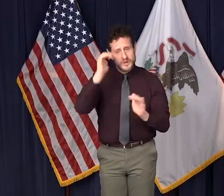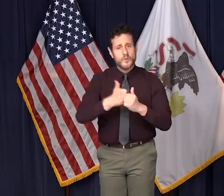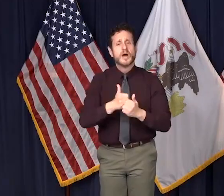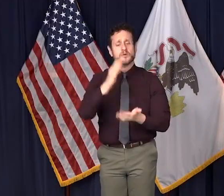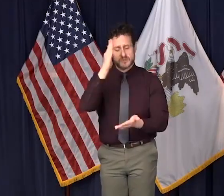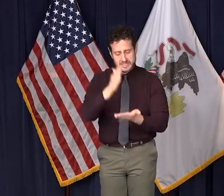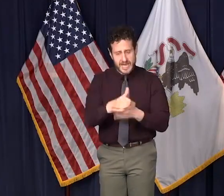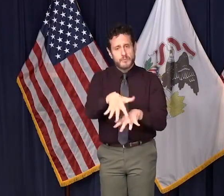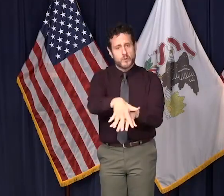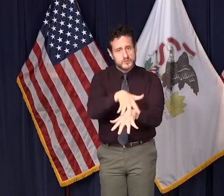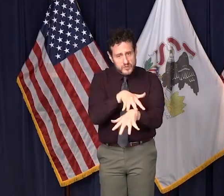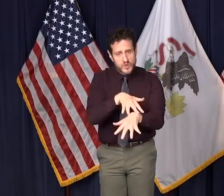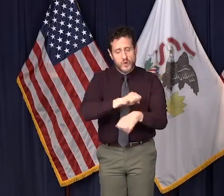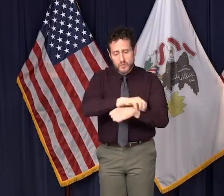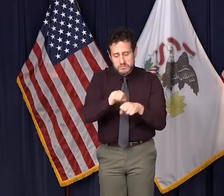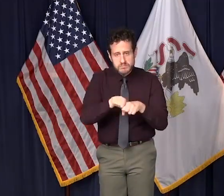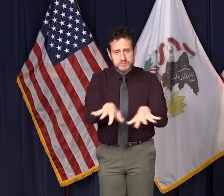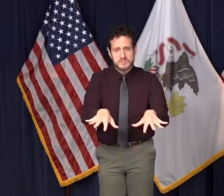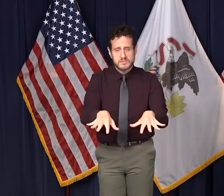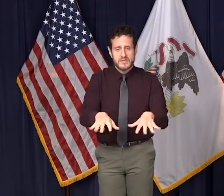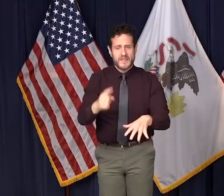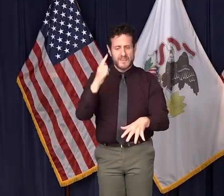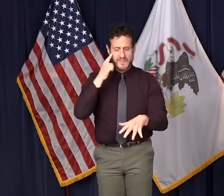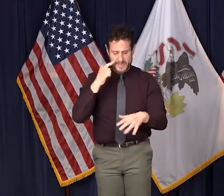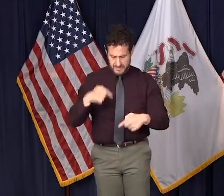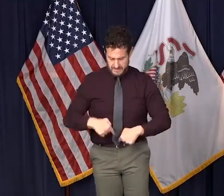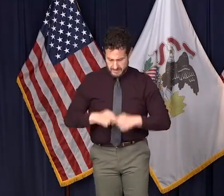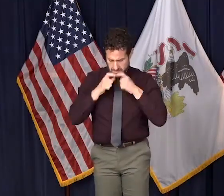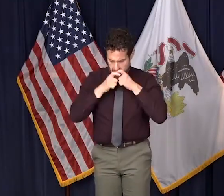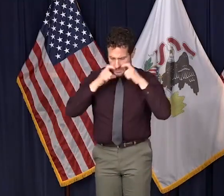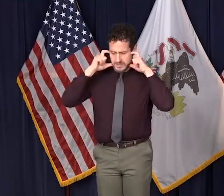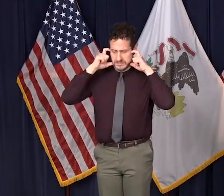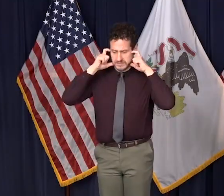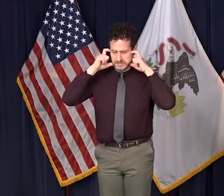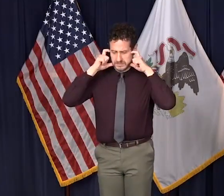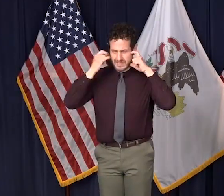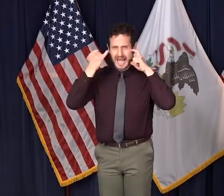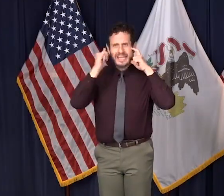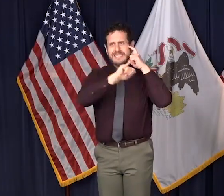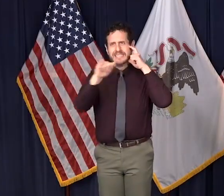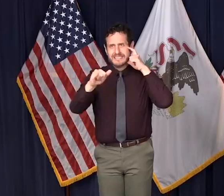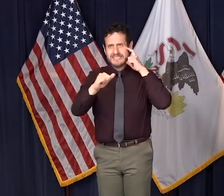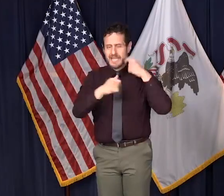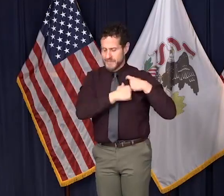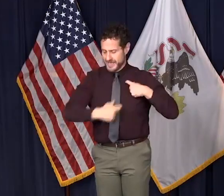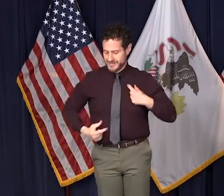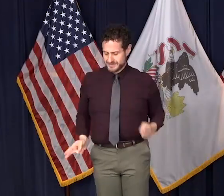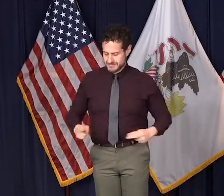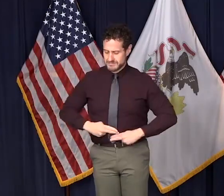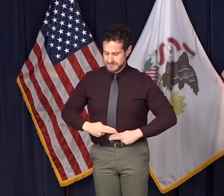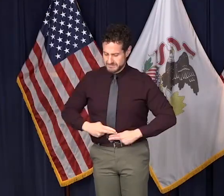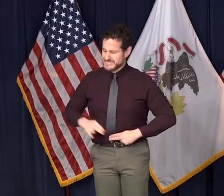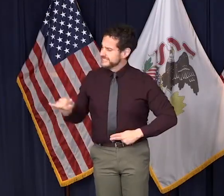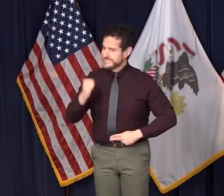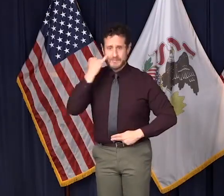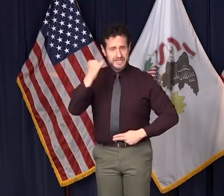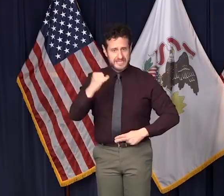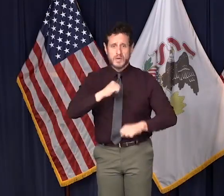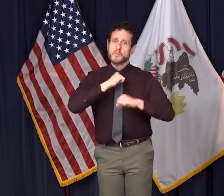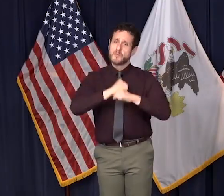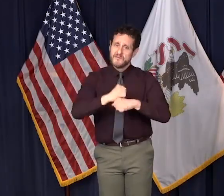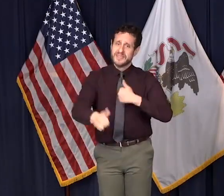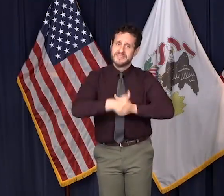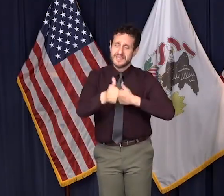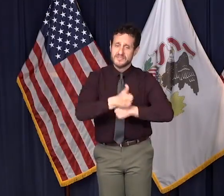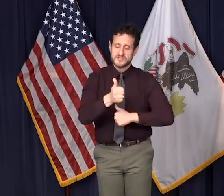virus. Think of your face covering as your seatbelt and treat it as such. Let's please watch our distance, wear our